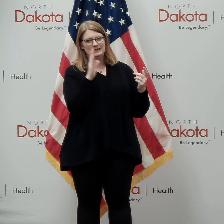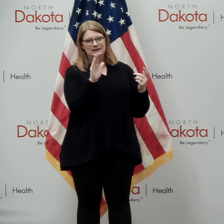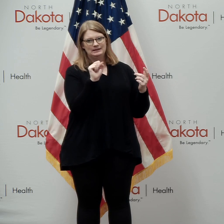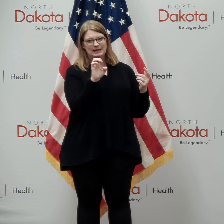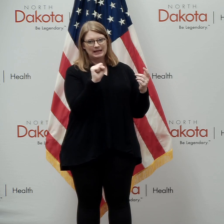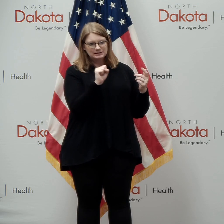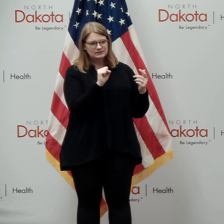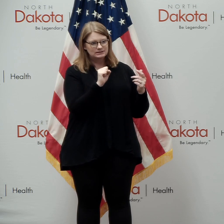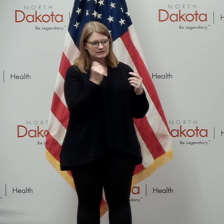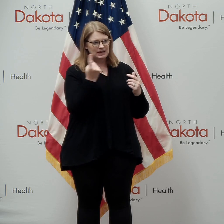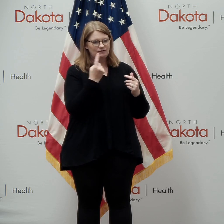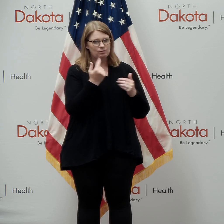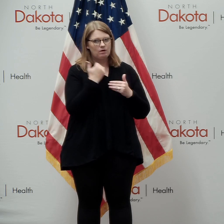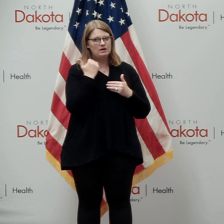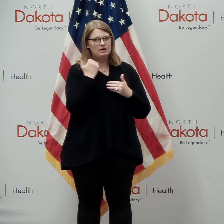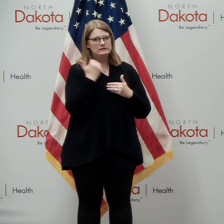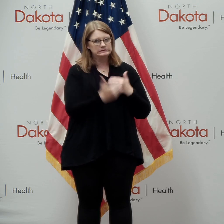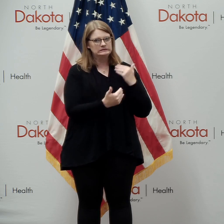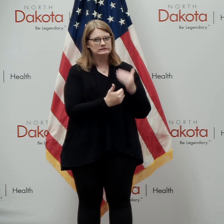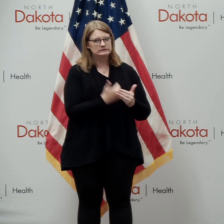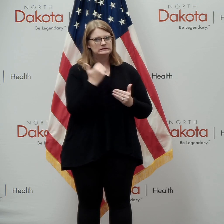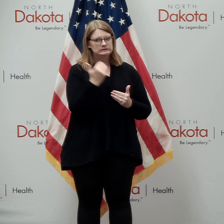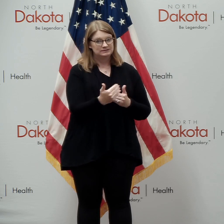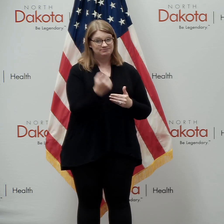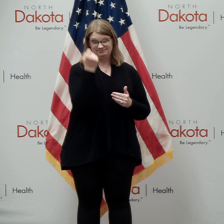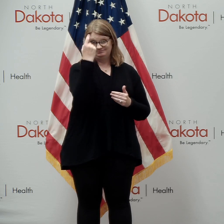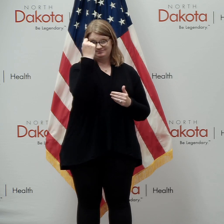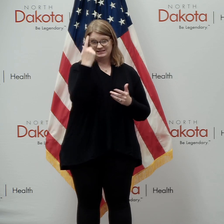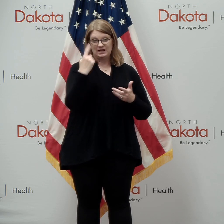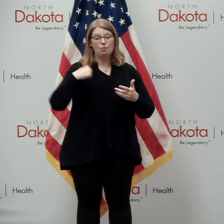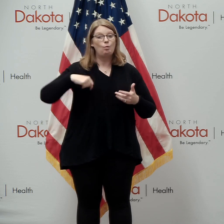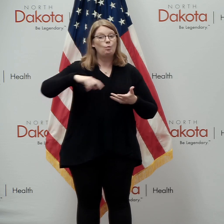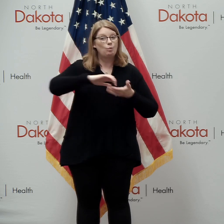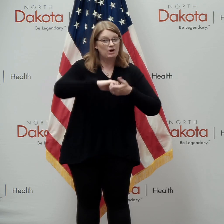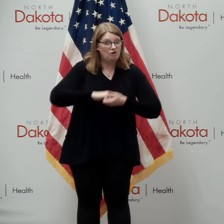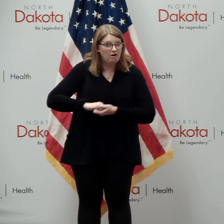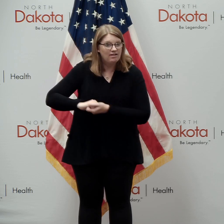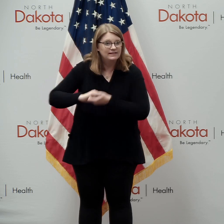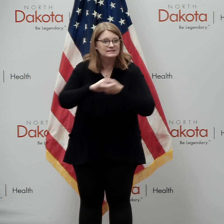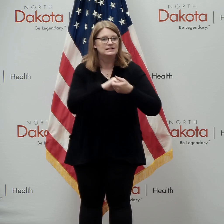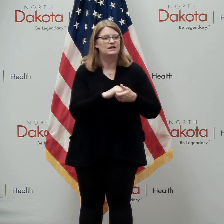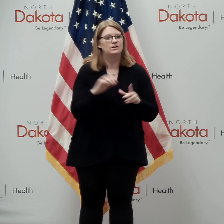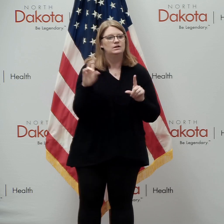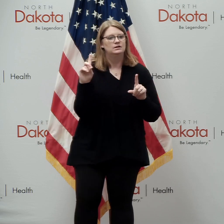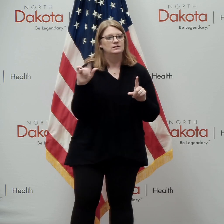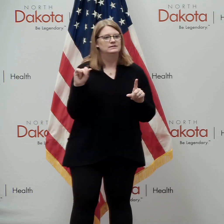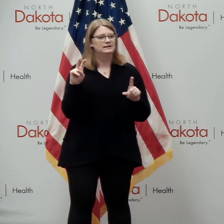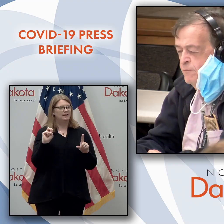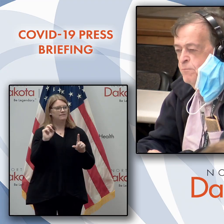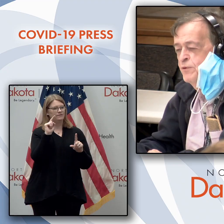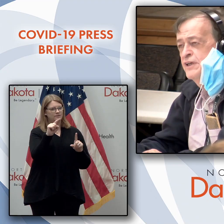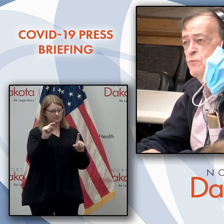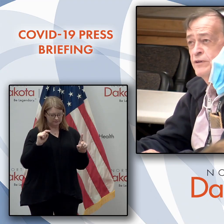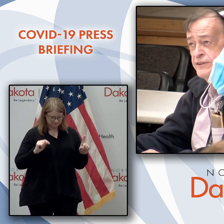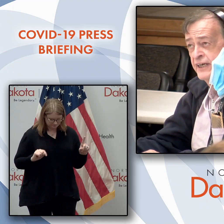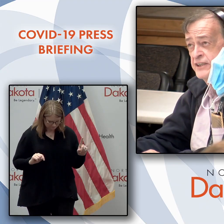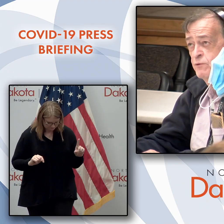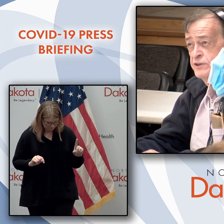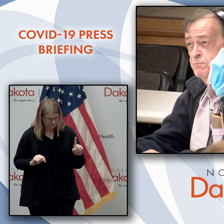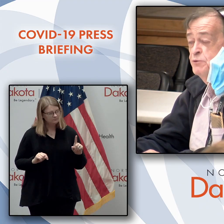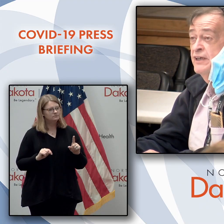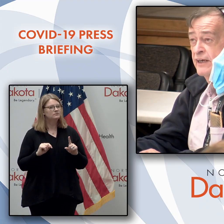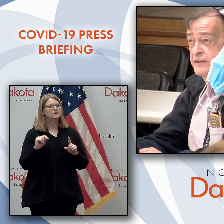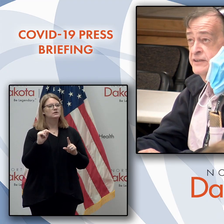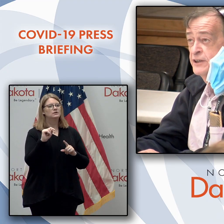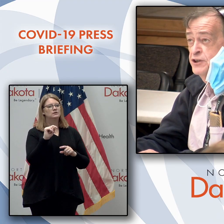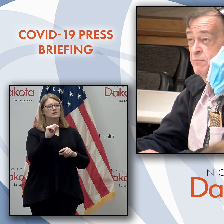else keeps moving forward, and we move forward with an understanding that we're all in it together. Dave? The early morning task